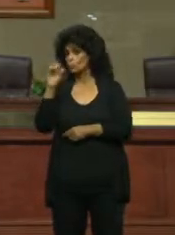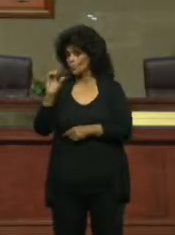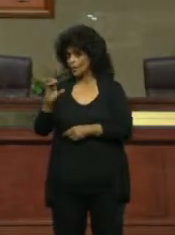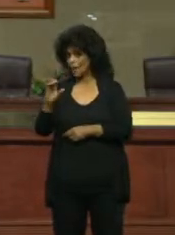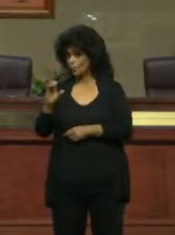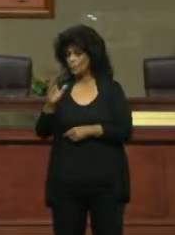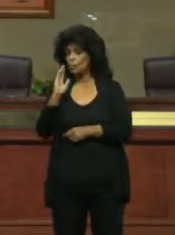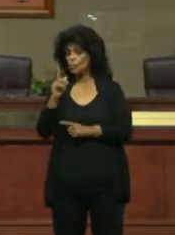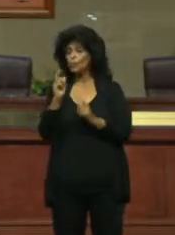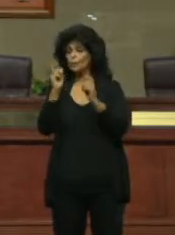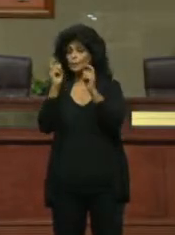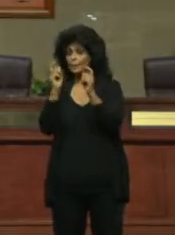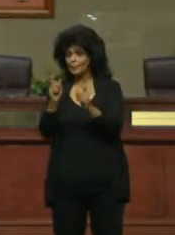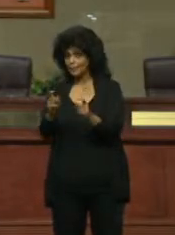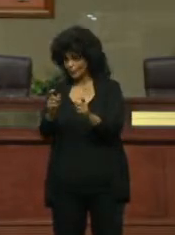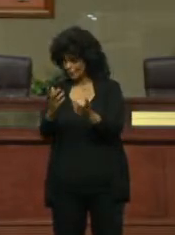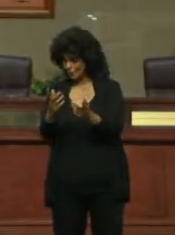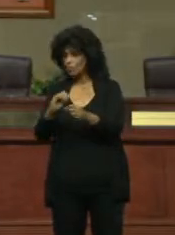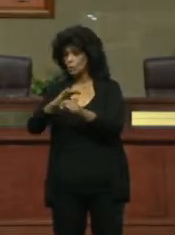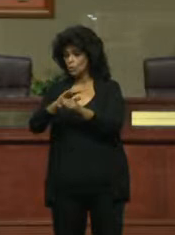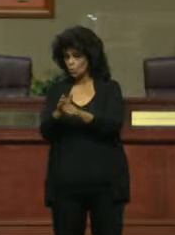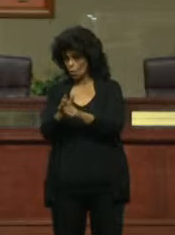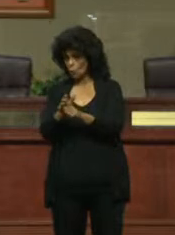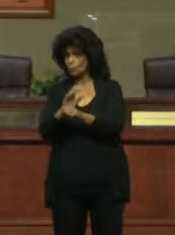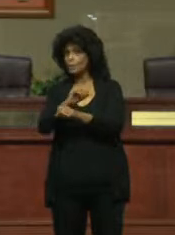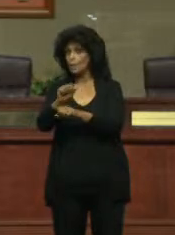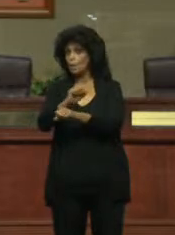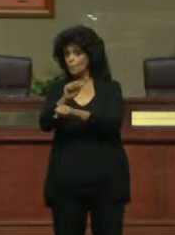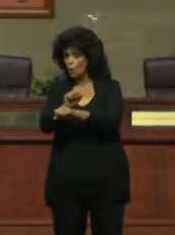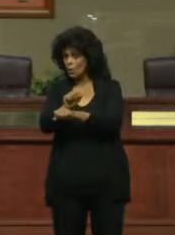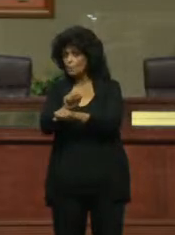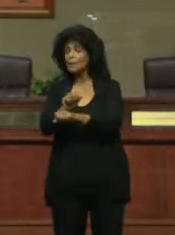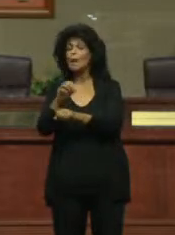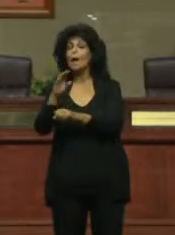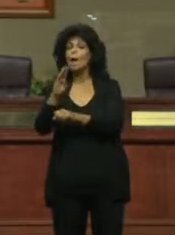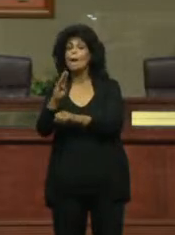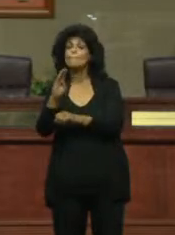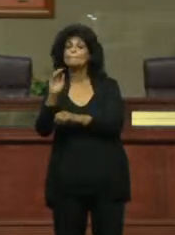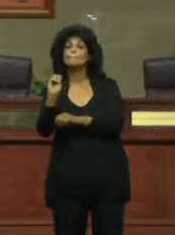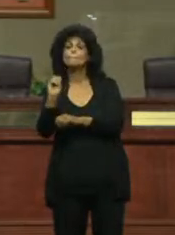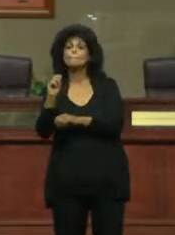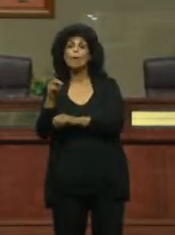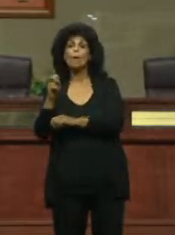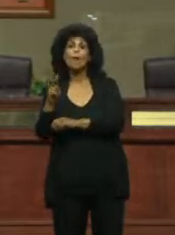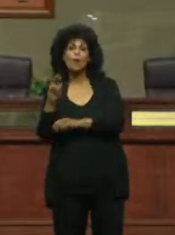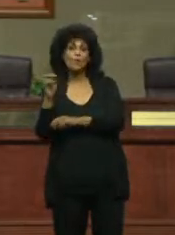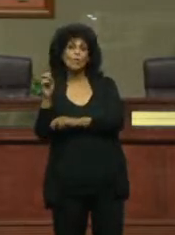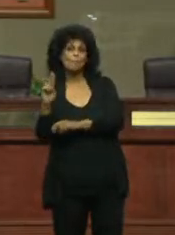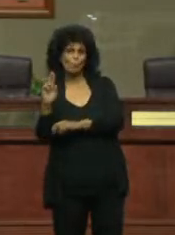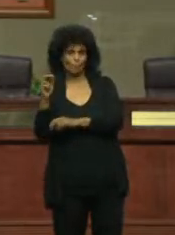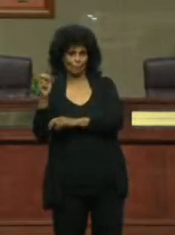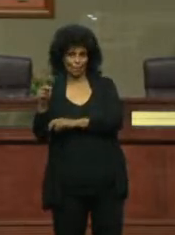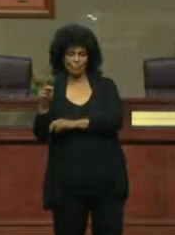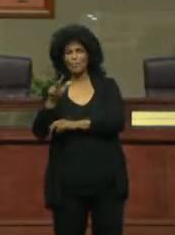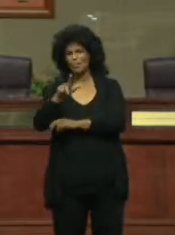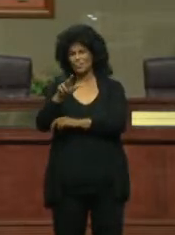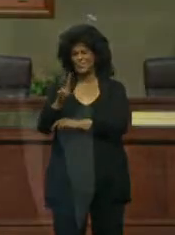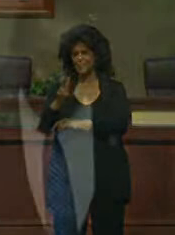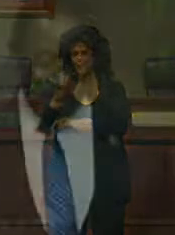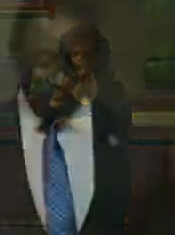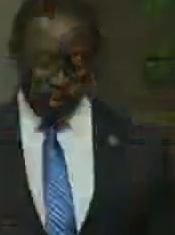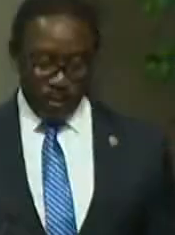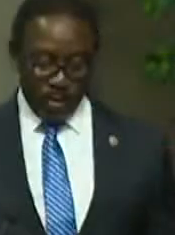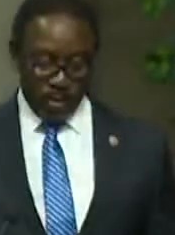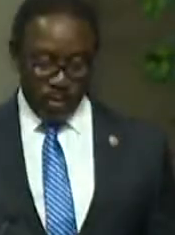COVID-19 vaccination appointments at Barber Park, which is located at 3701 Gatlin Avenue